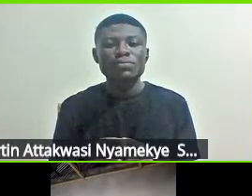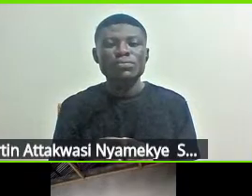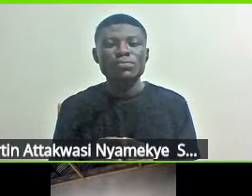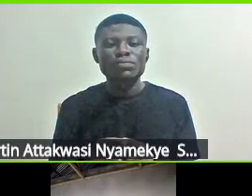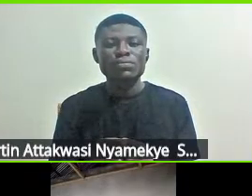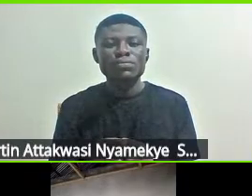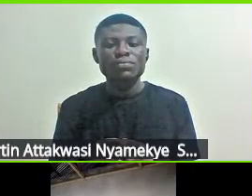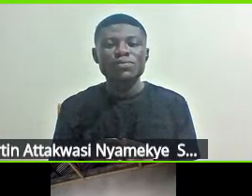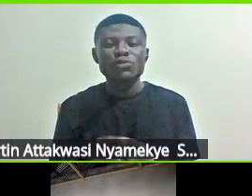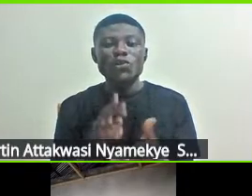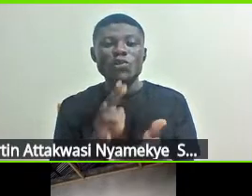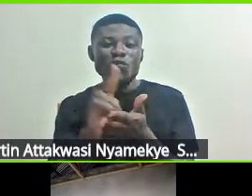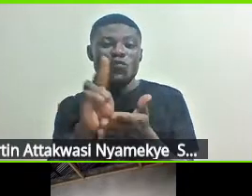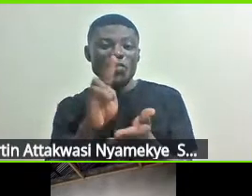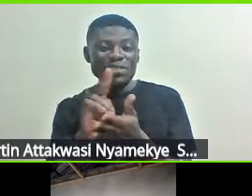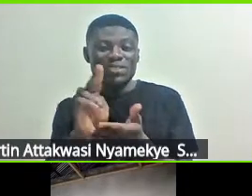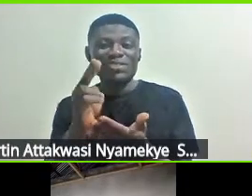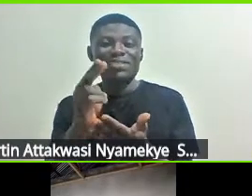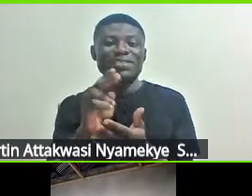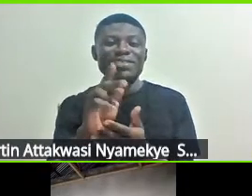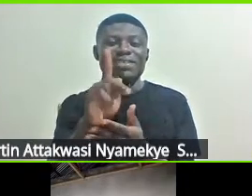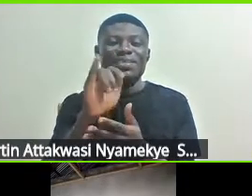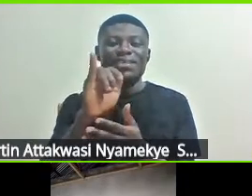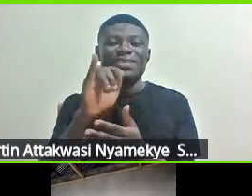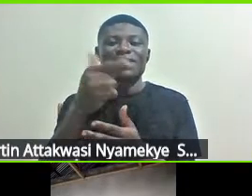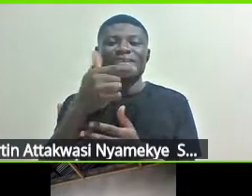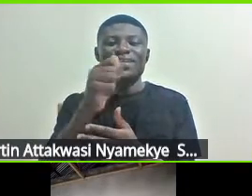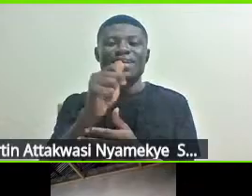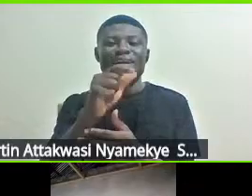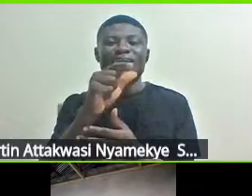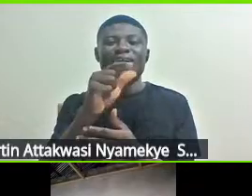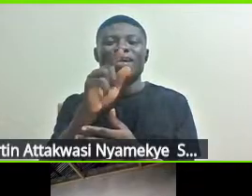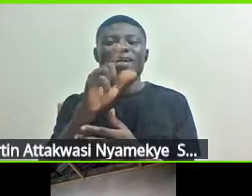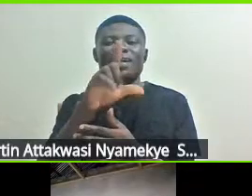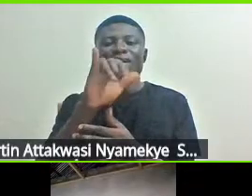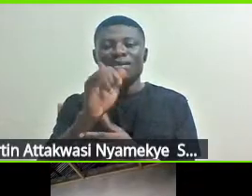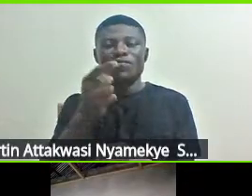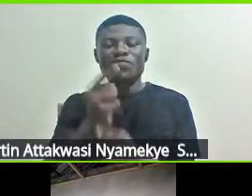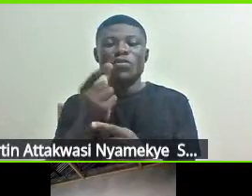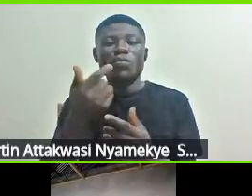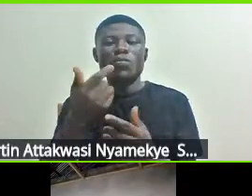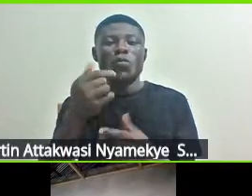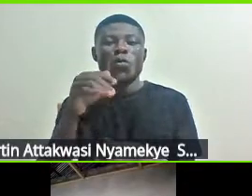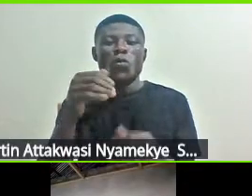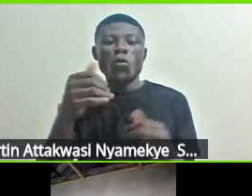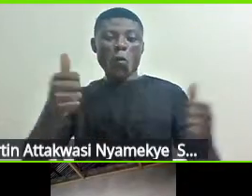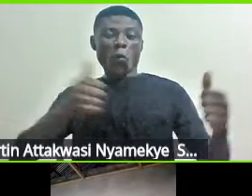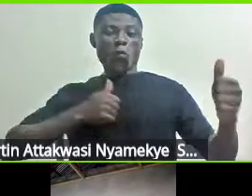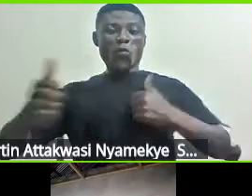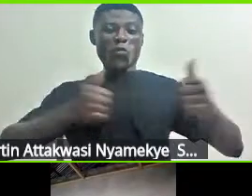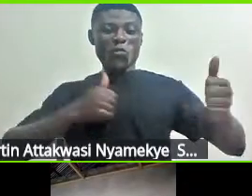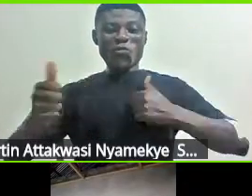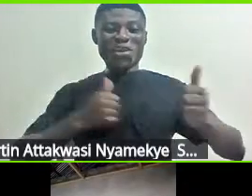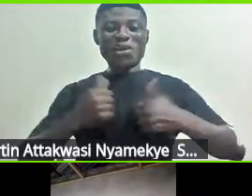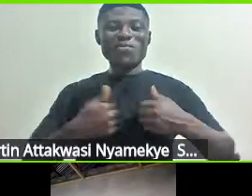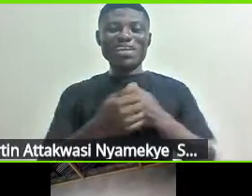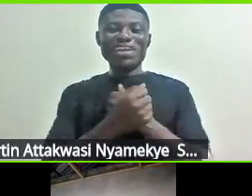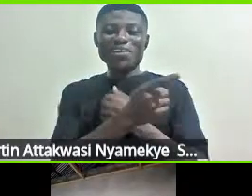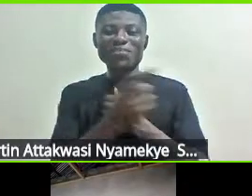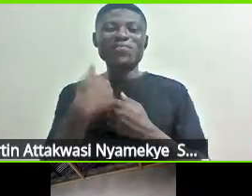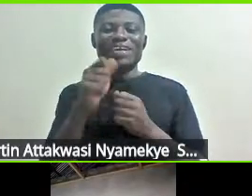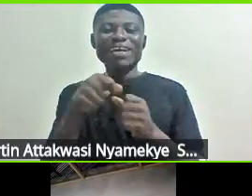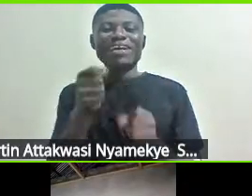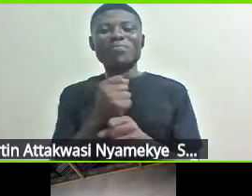Kigali team who are here from Rwanda. We love you all and we can't wait to build something